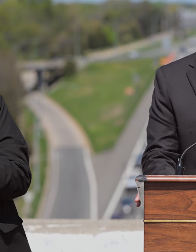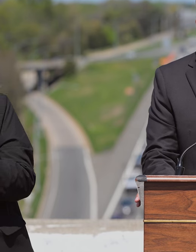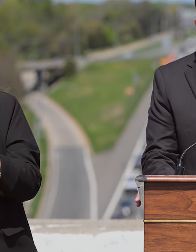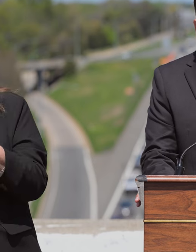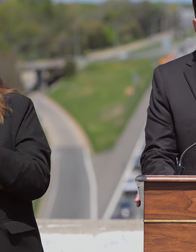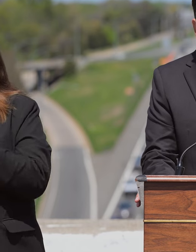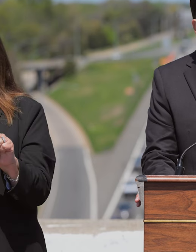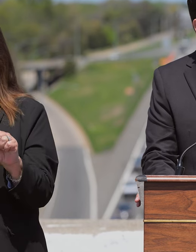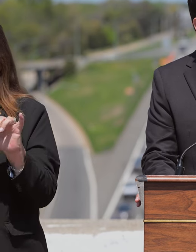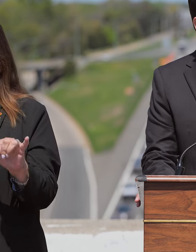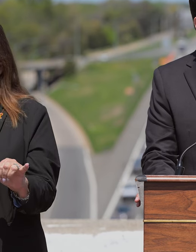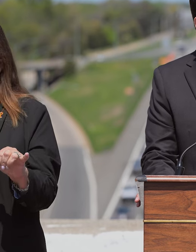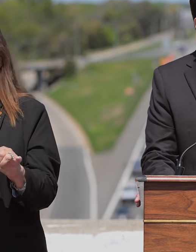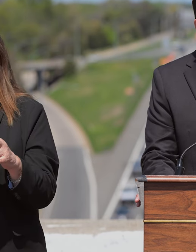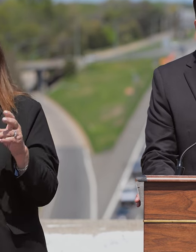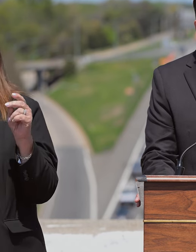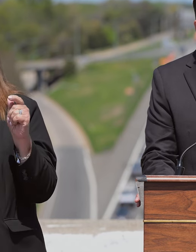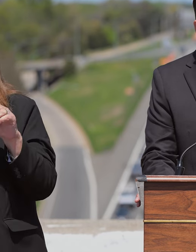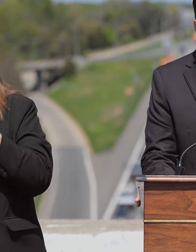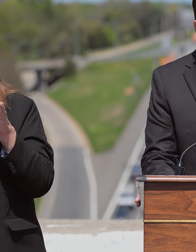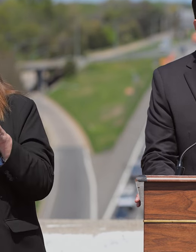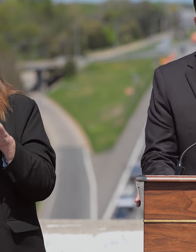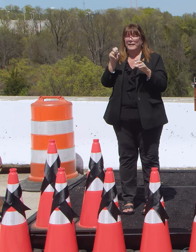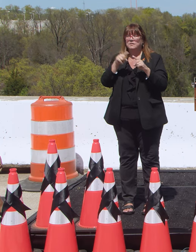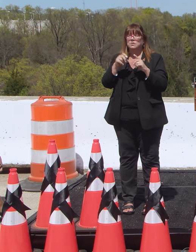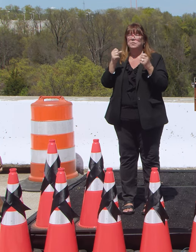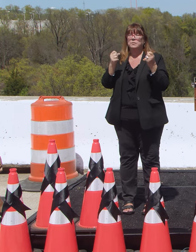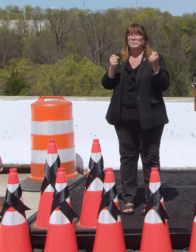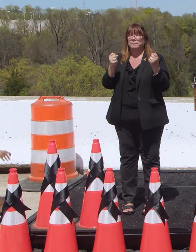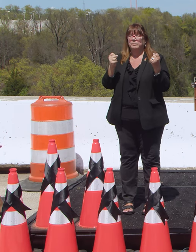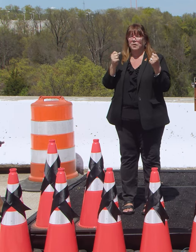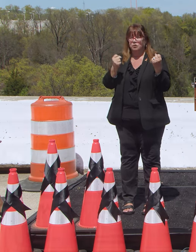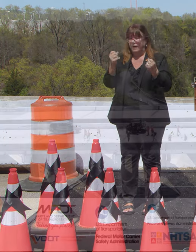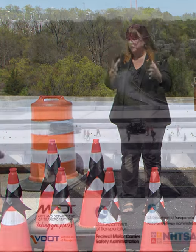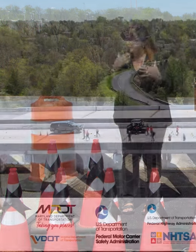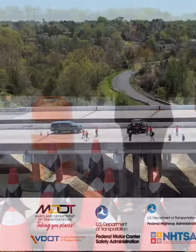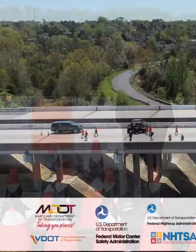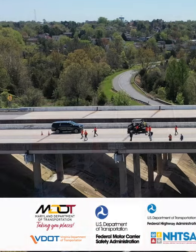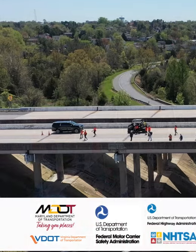remains safe and we can swiftly reopen the lanes to motorists. Thank you again.